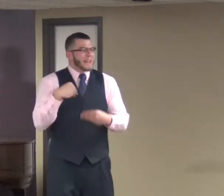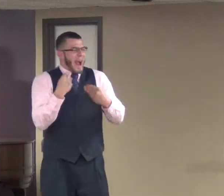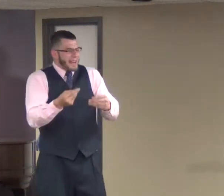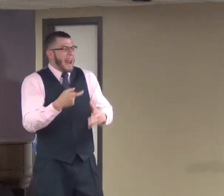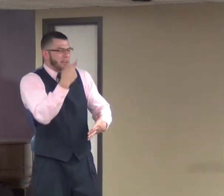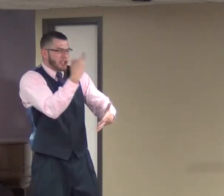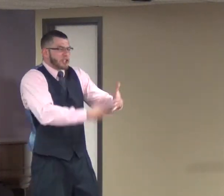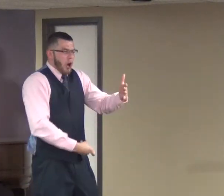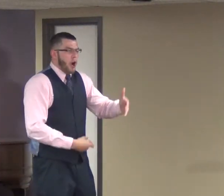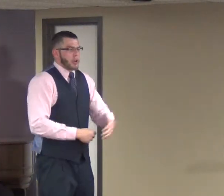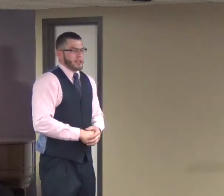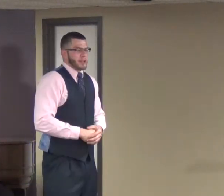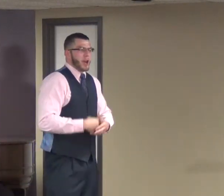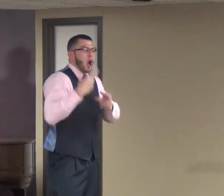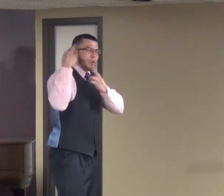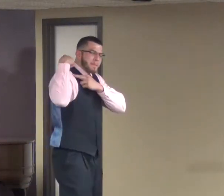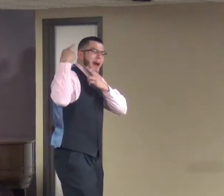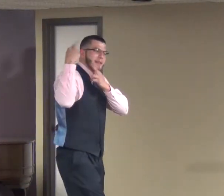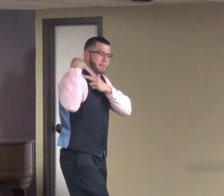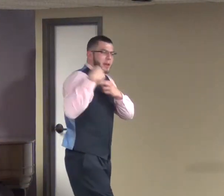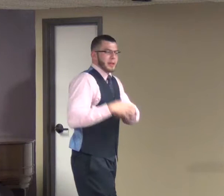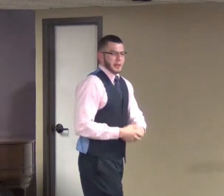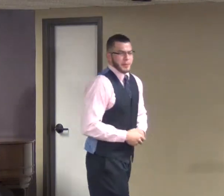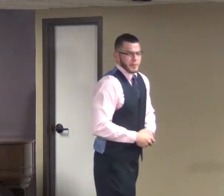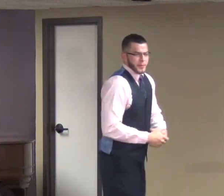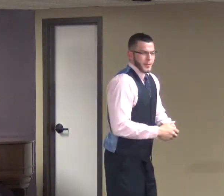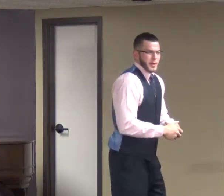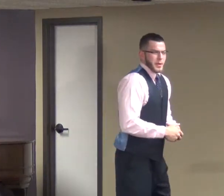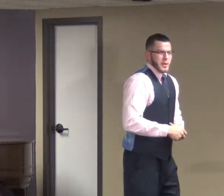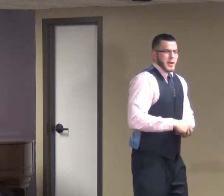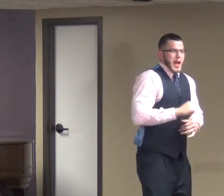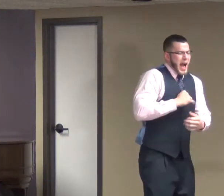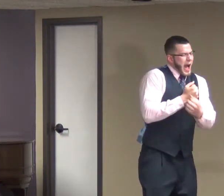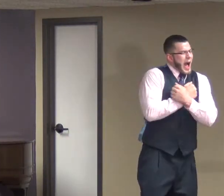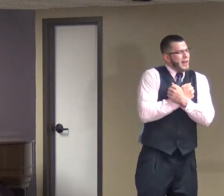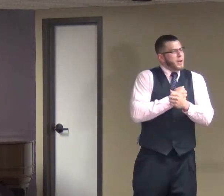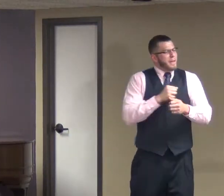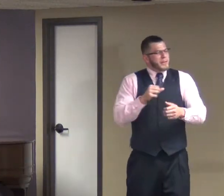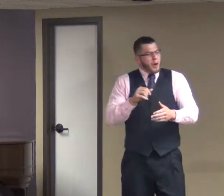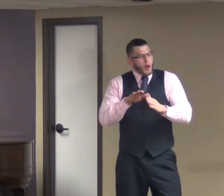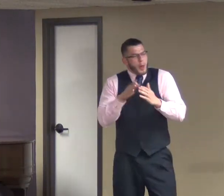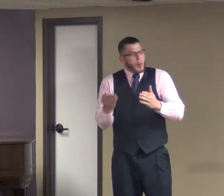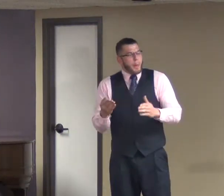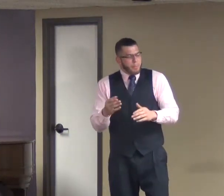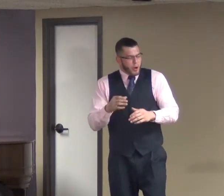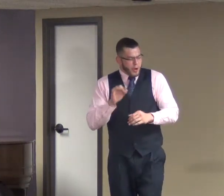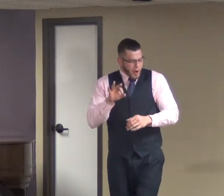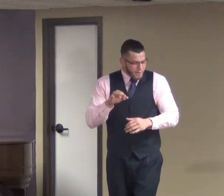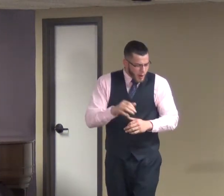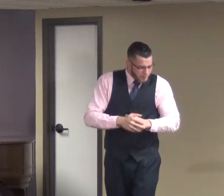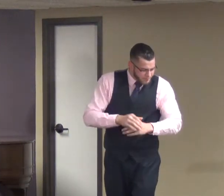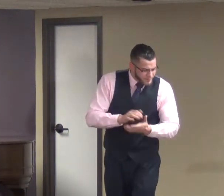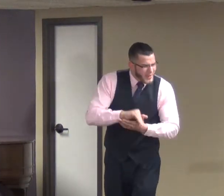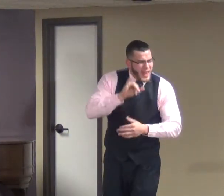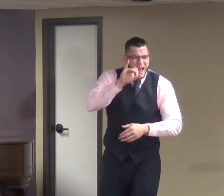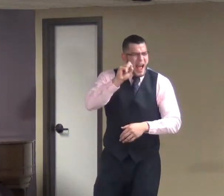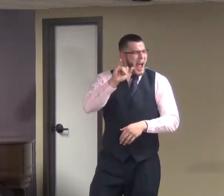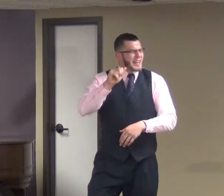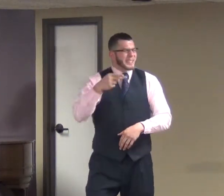God gave us a charge, a responsibility. I love the book of